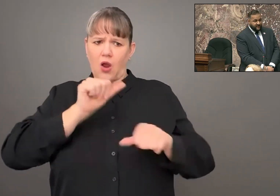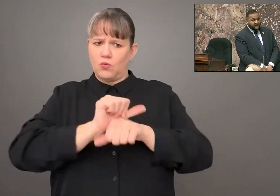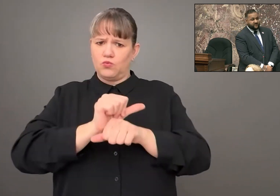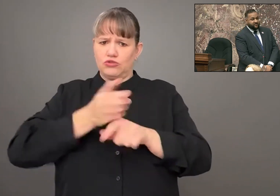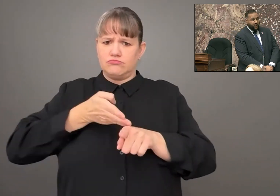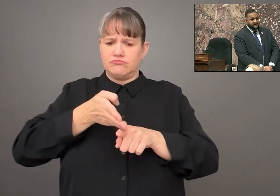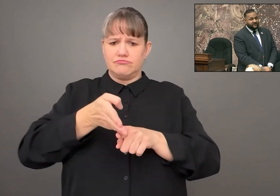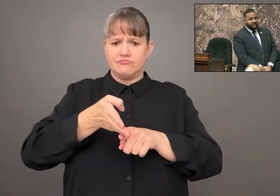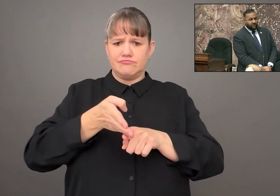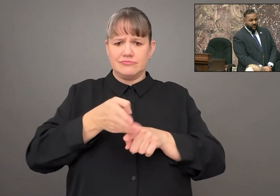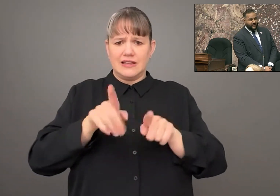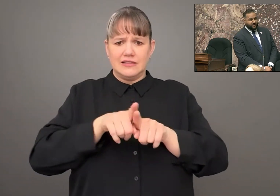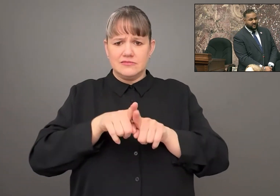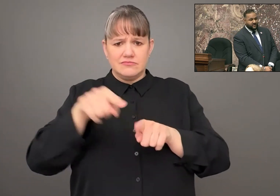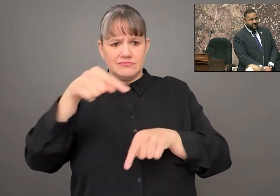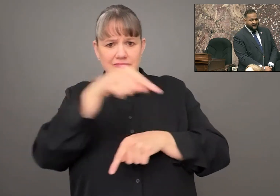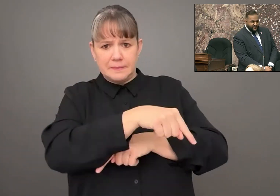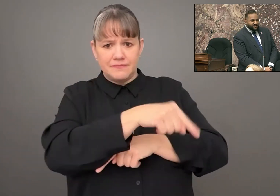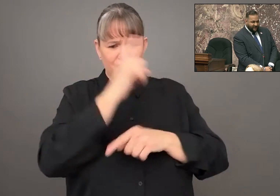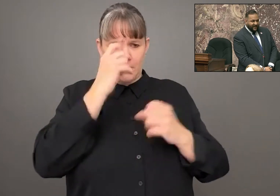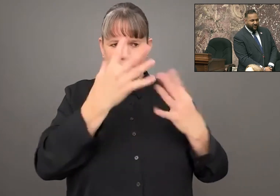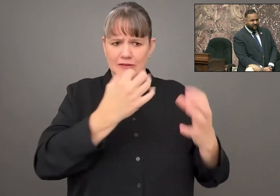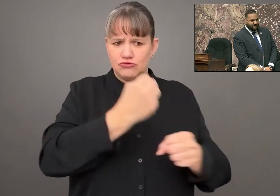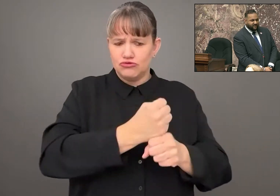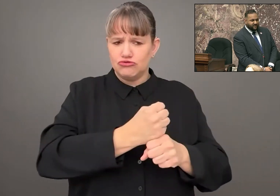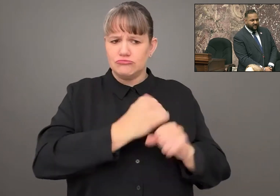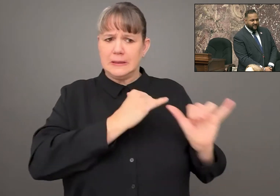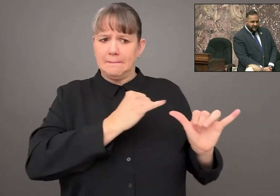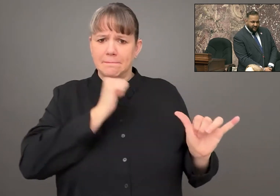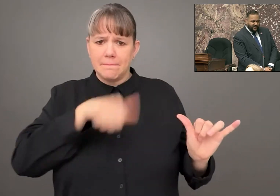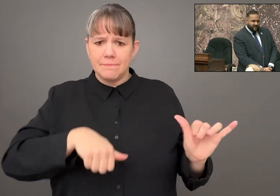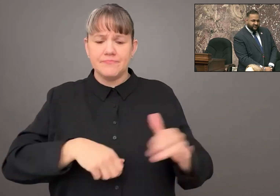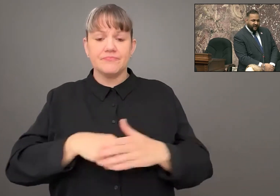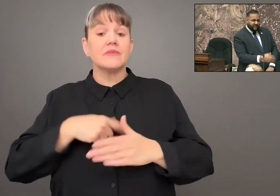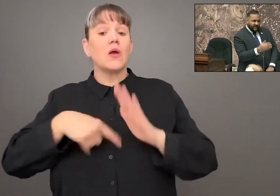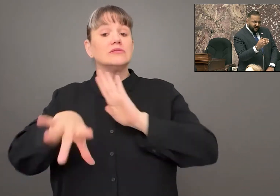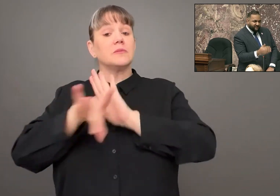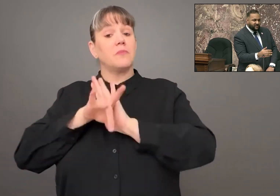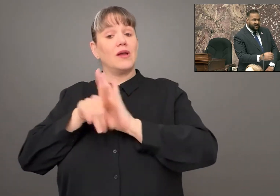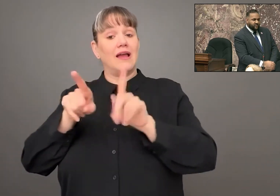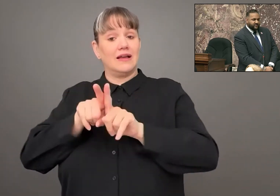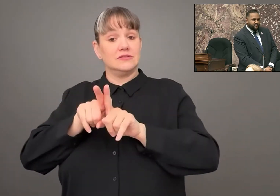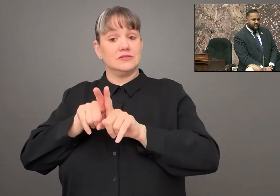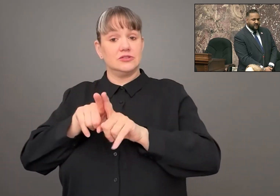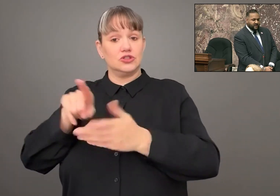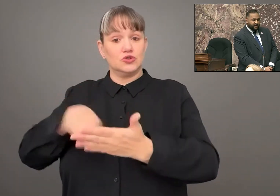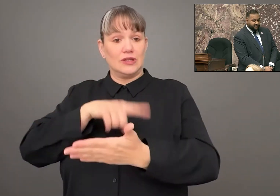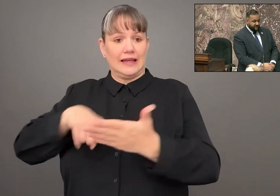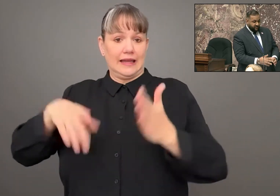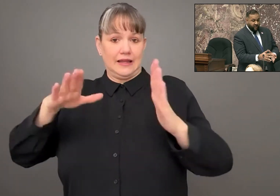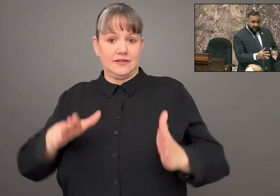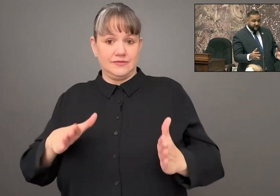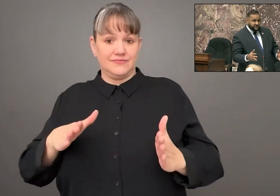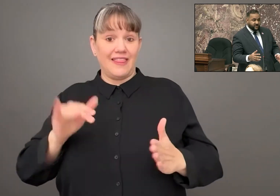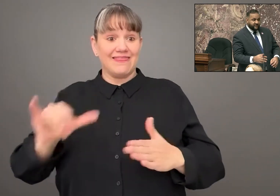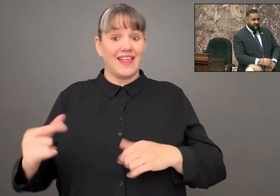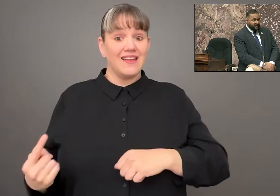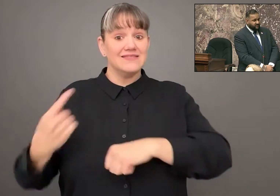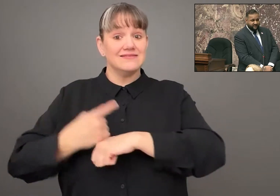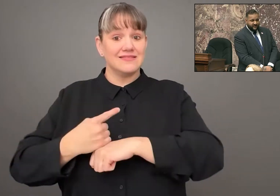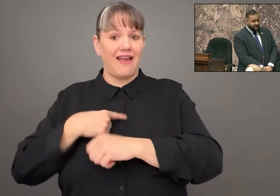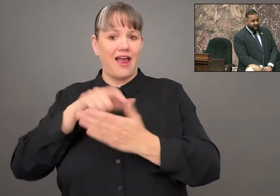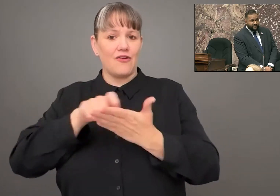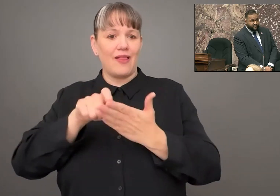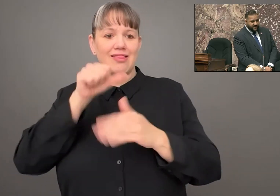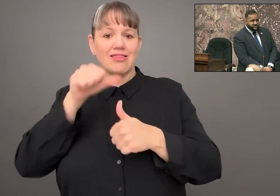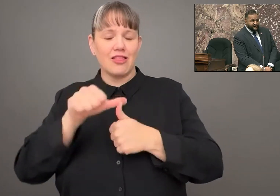the day that he was appointed the critic, I sent him a letter. I sent him a letter saying that I'd love to meet with him. I'd love to put partisanship aside.